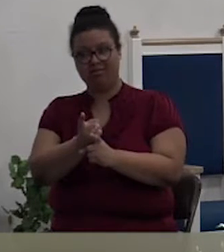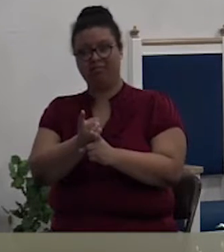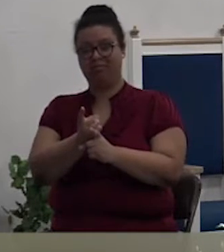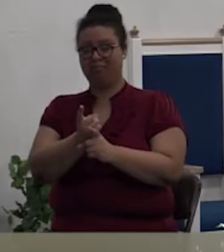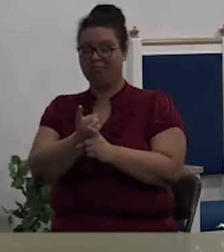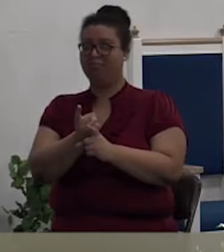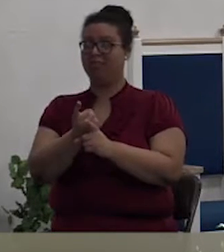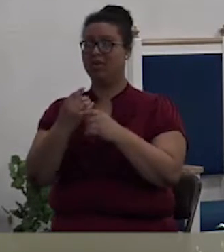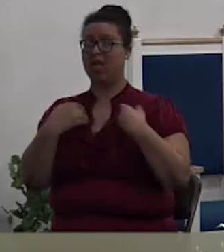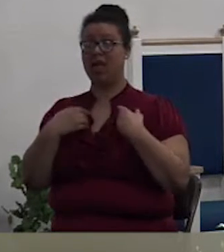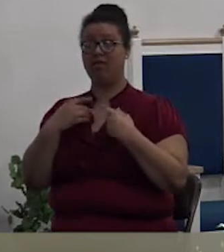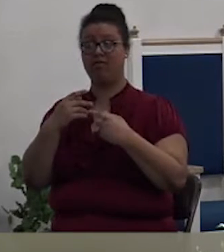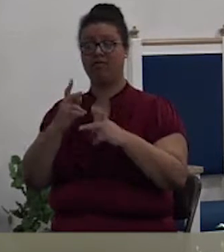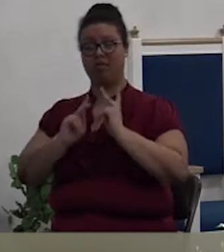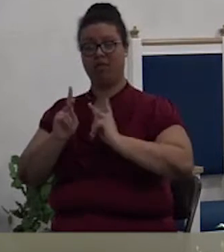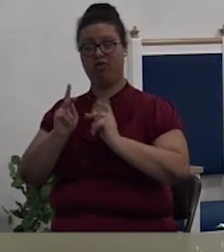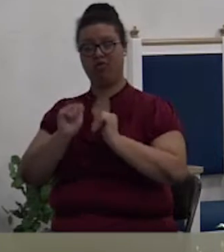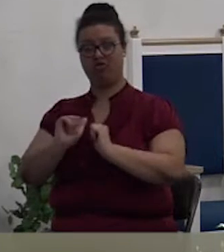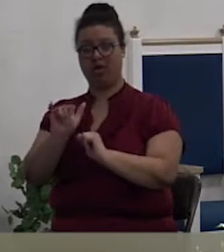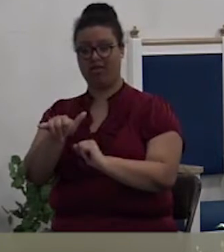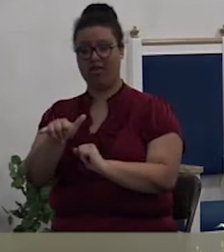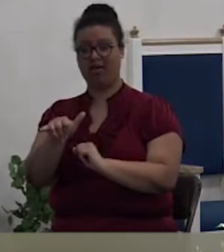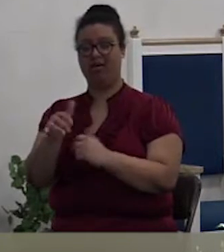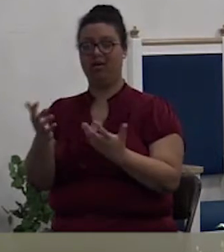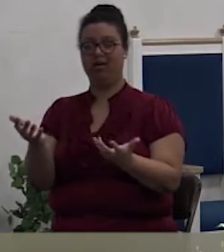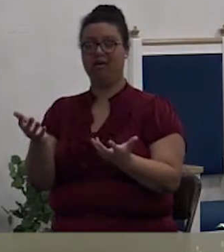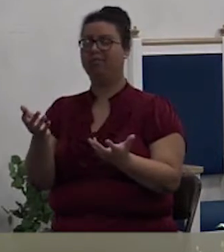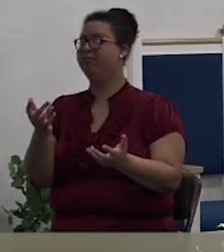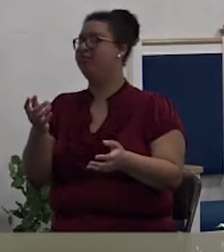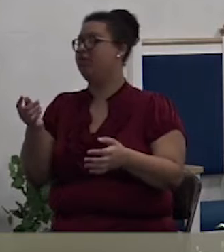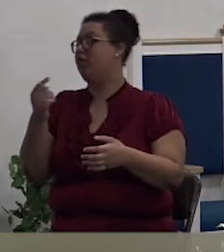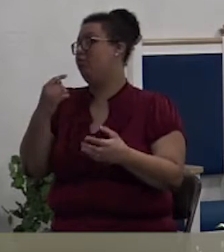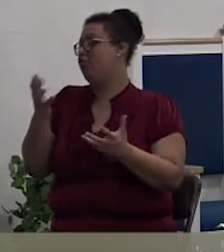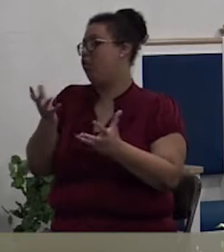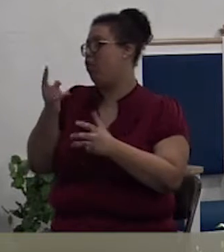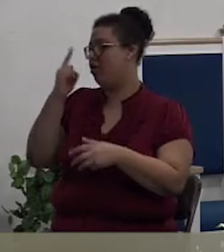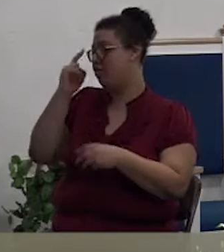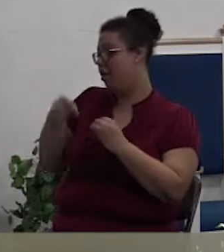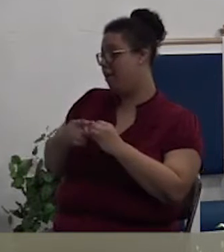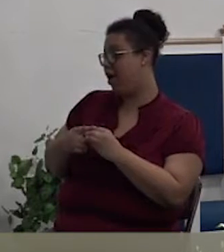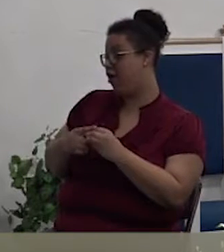I've had people try that on me. What do you think about so-and-so? I think they're great.